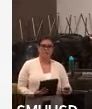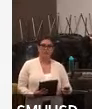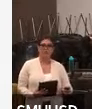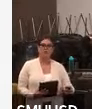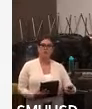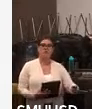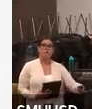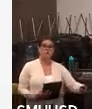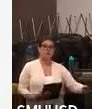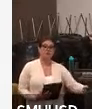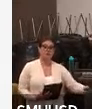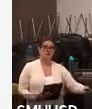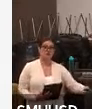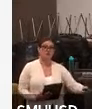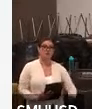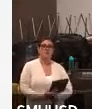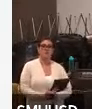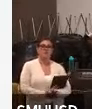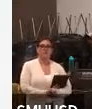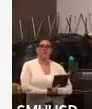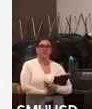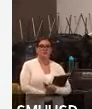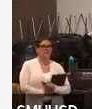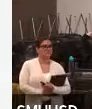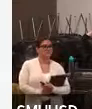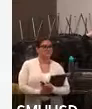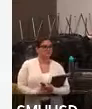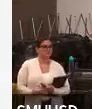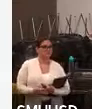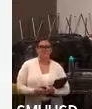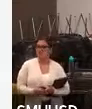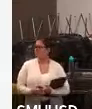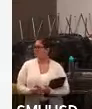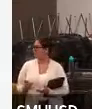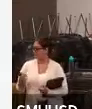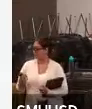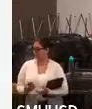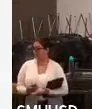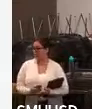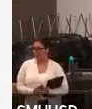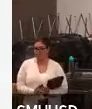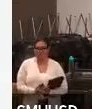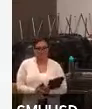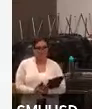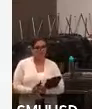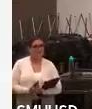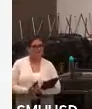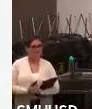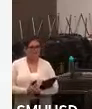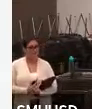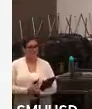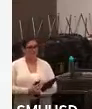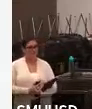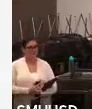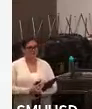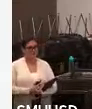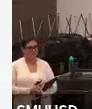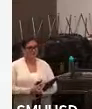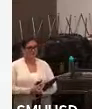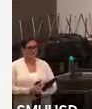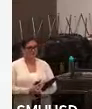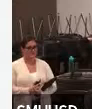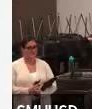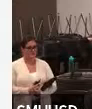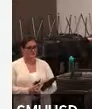Oh, it is. Yeah. Oh, love it. Yay. Hi. Thank you so much for having us. We're